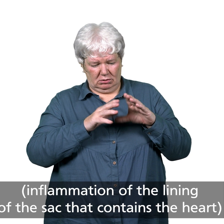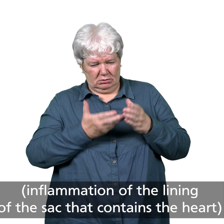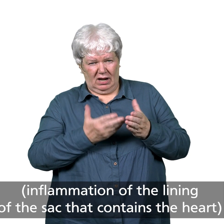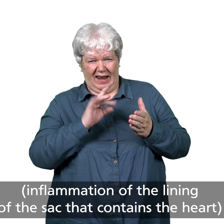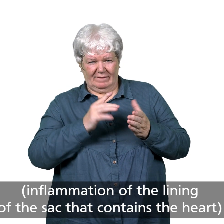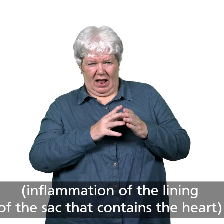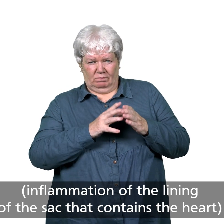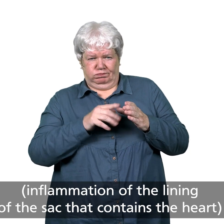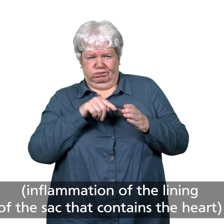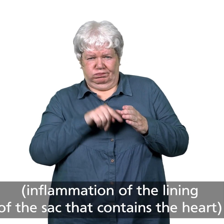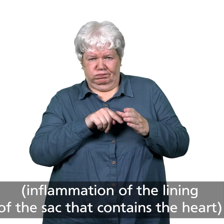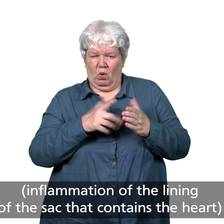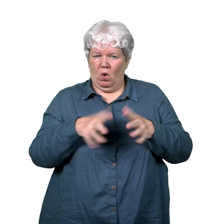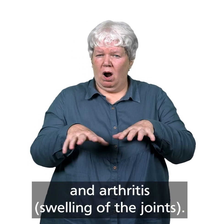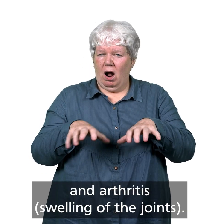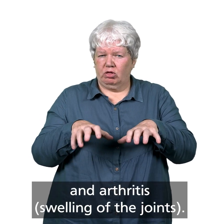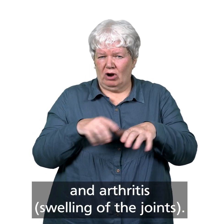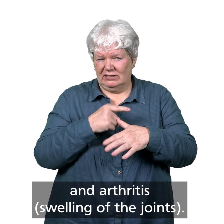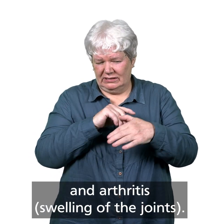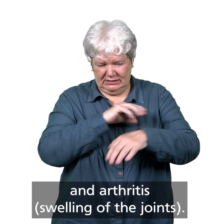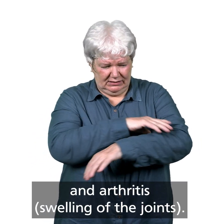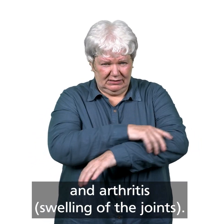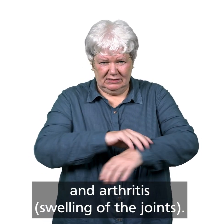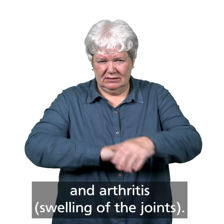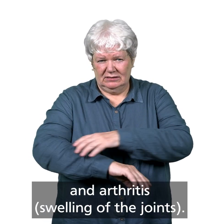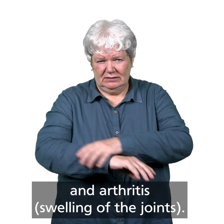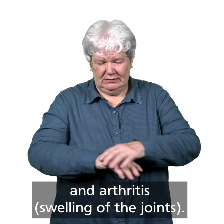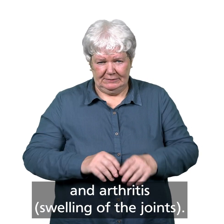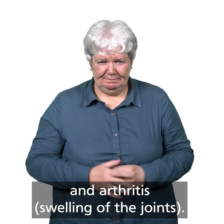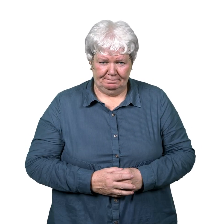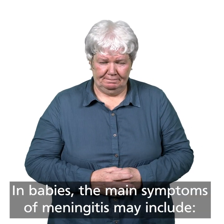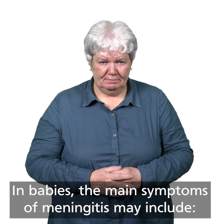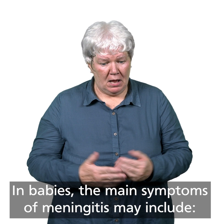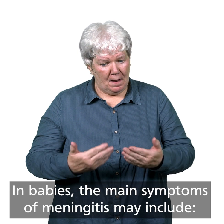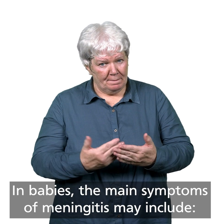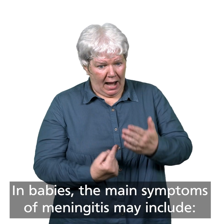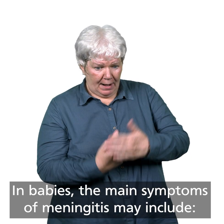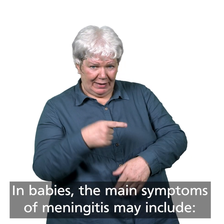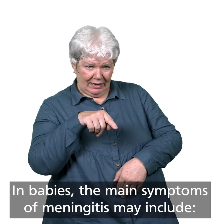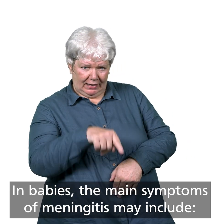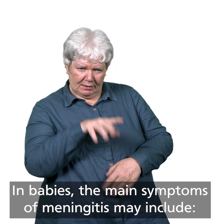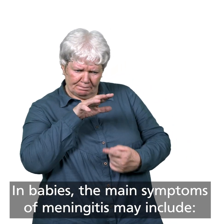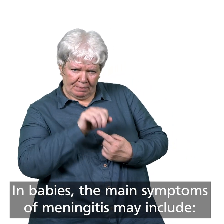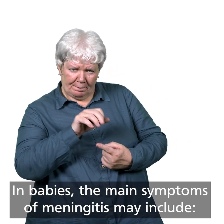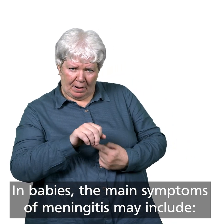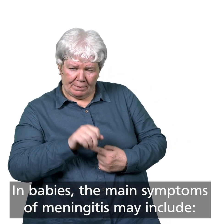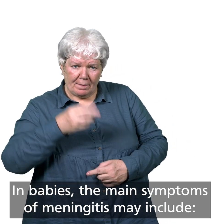pericarditis, inflammation of the lining of the sac that contains the heart, and arthritis, swelling of the joints. In babies, the main symptoms